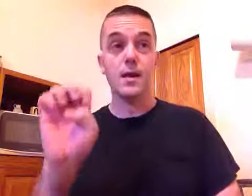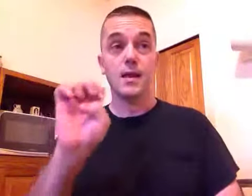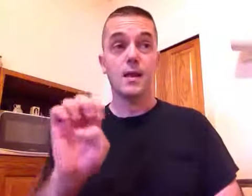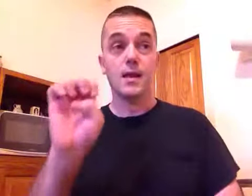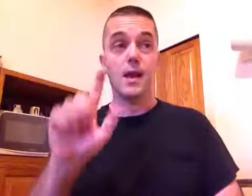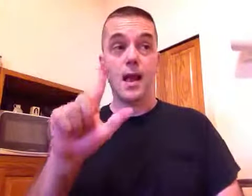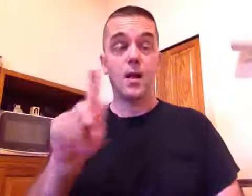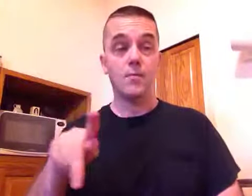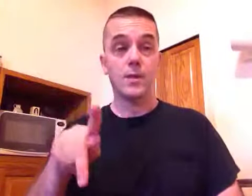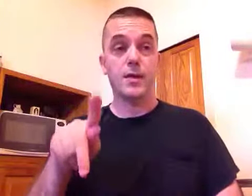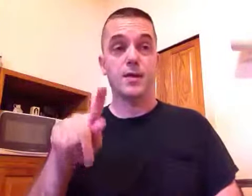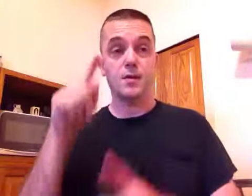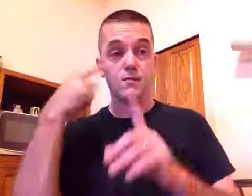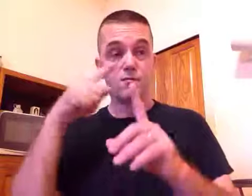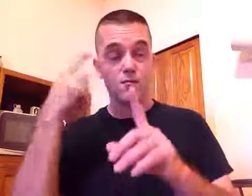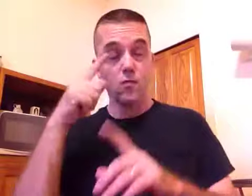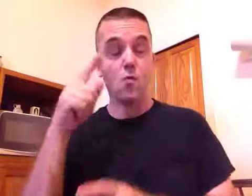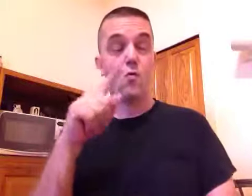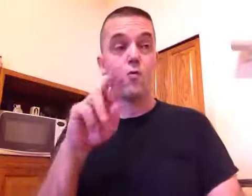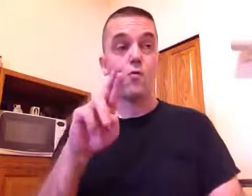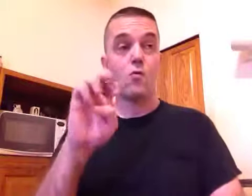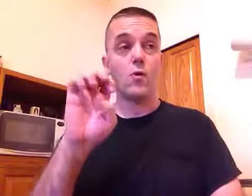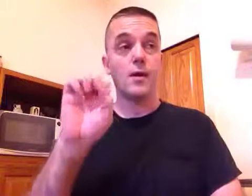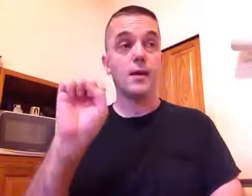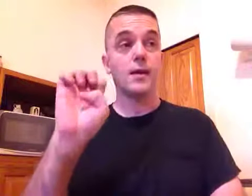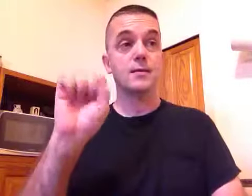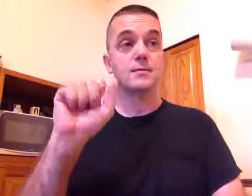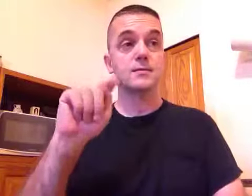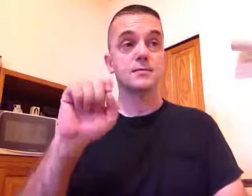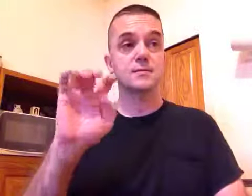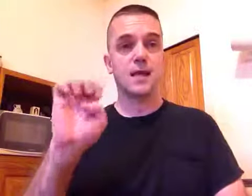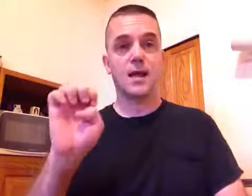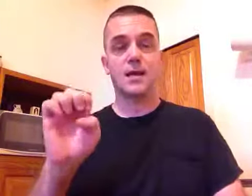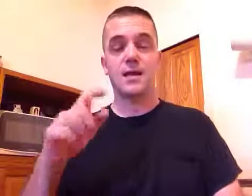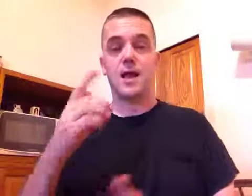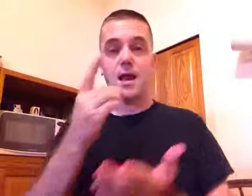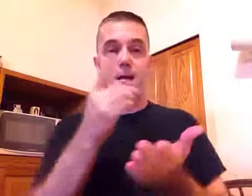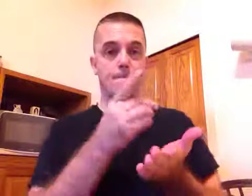Laura Johnson's our associate producer and phone screener. I'm Dave Ramsey, your host, and we'll be back.